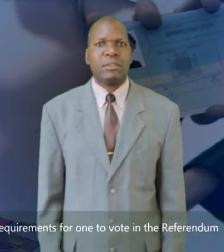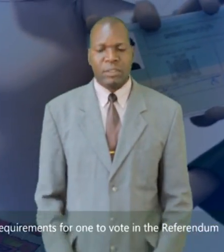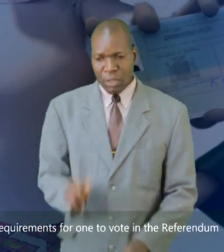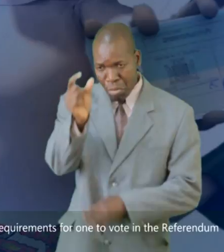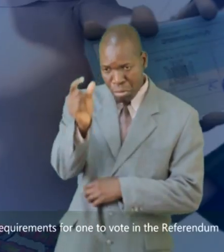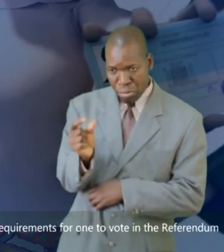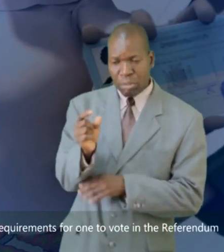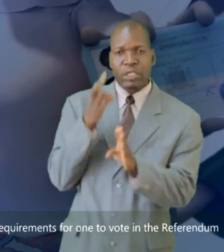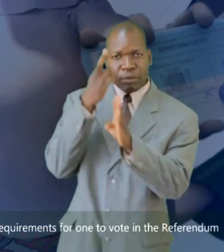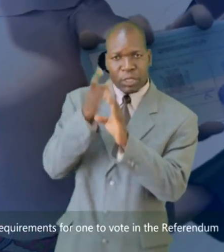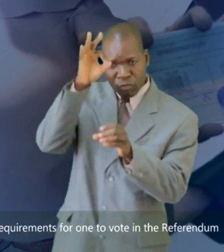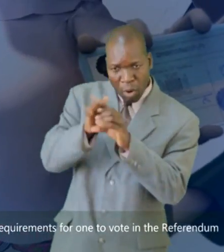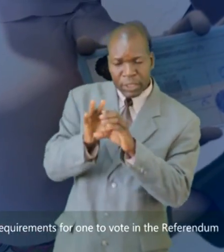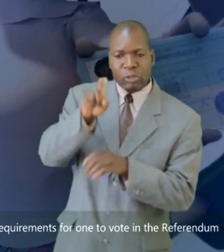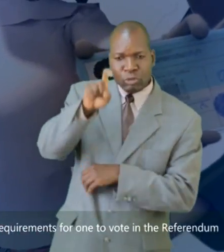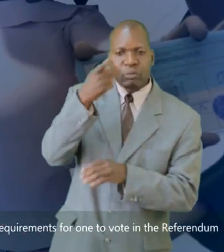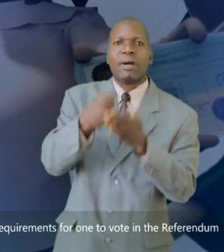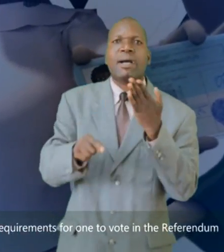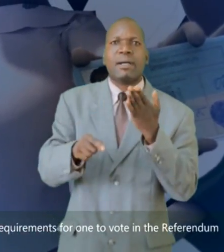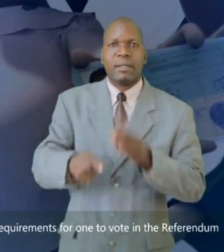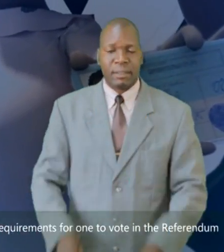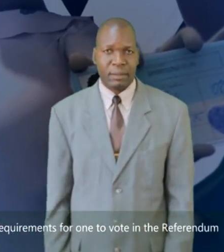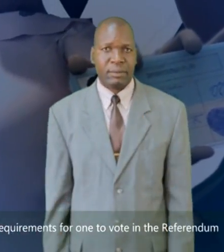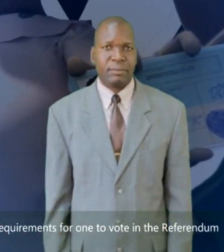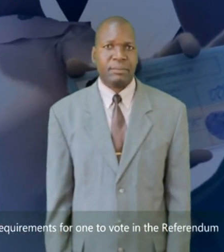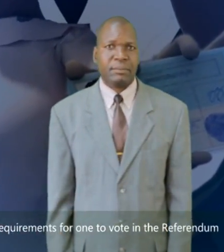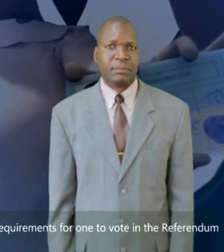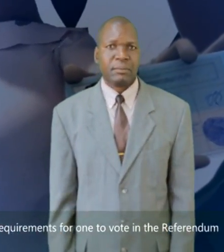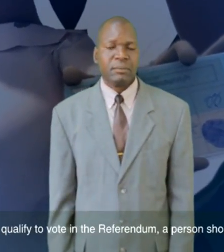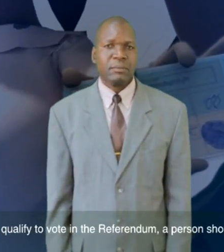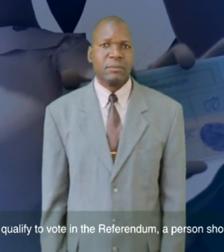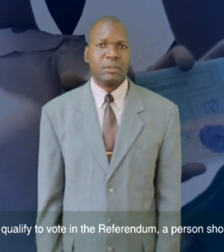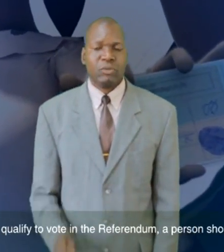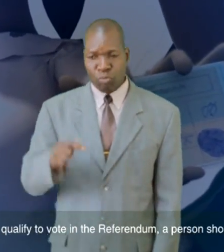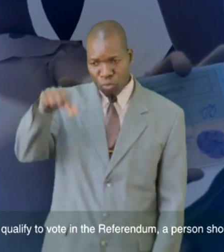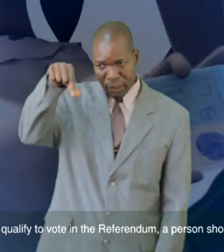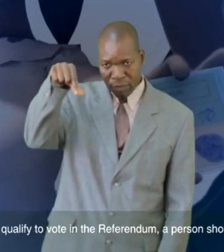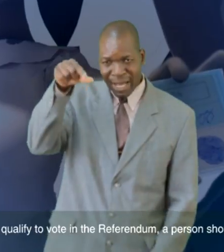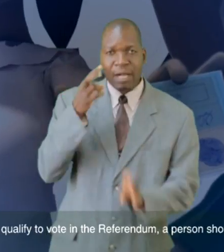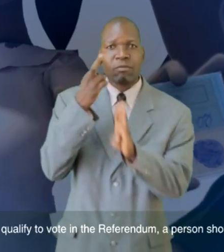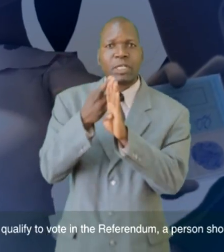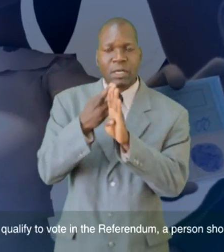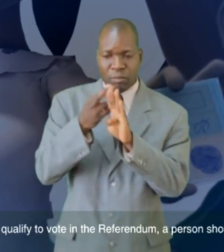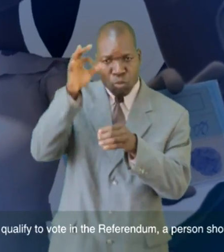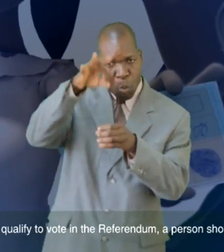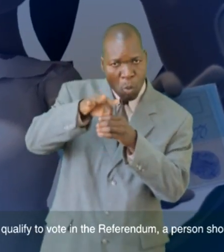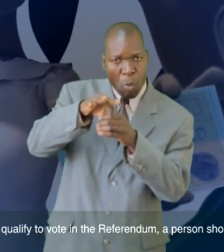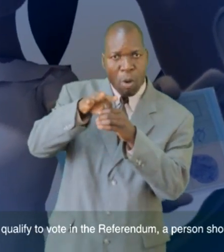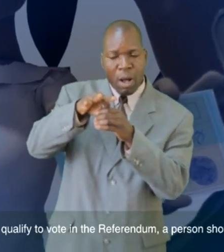Requirements for one to vote in the referendum. In order to qualify to vote in the referendum, a